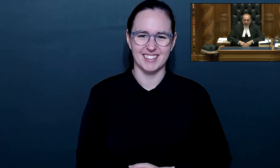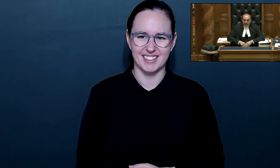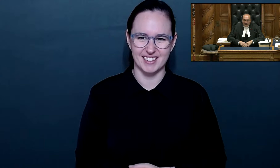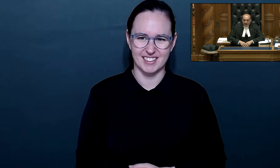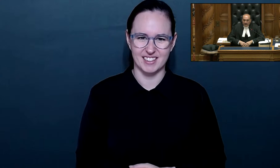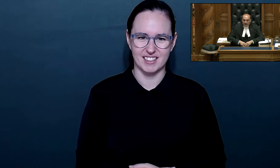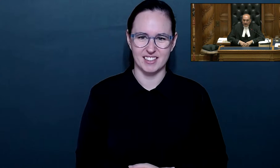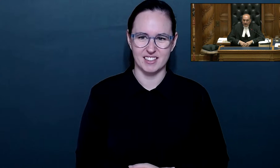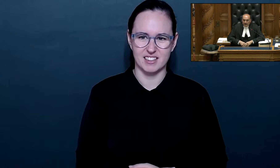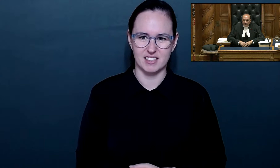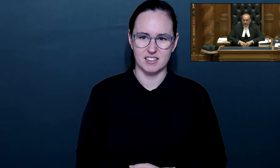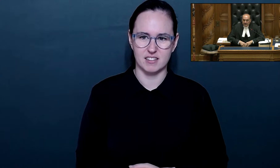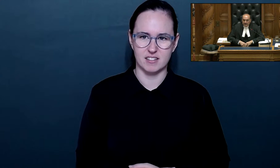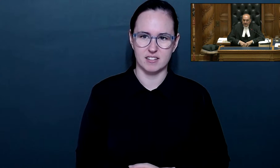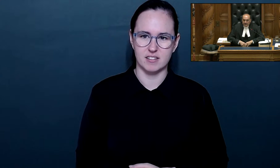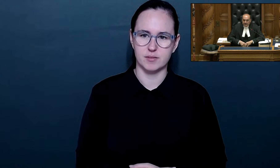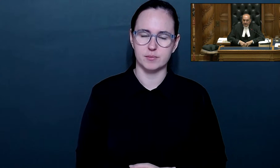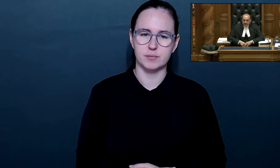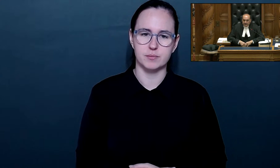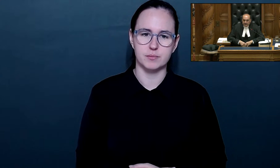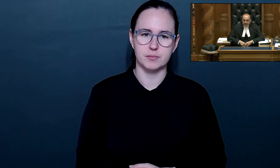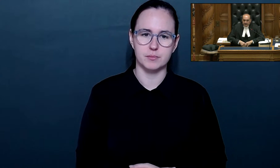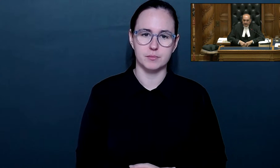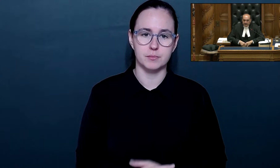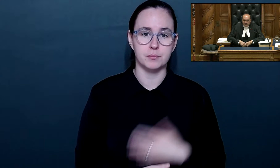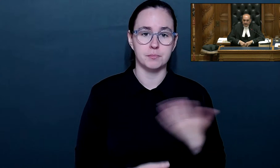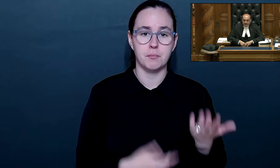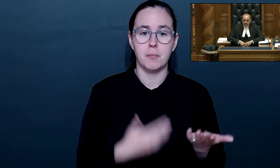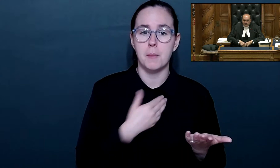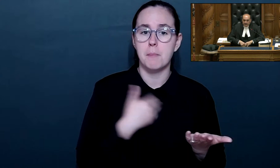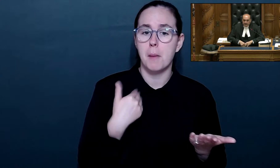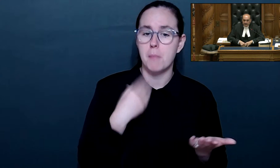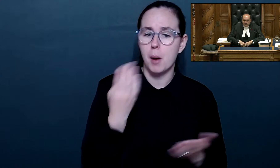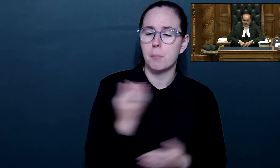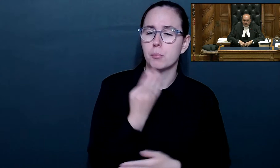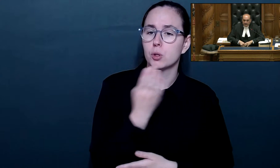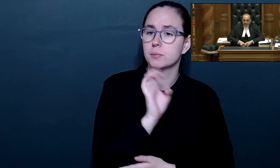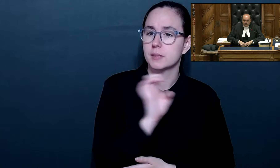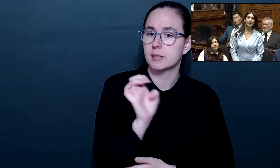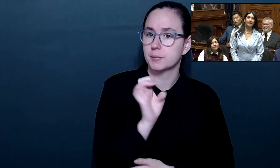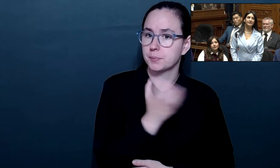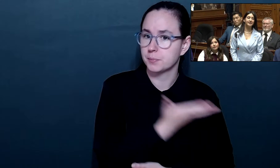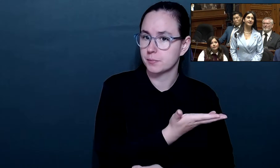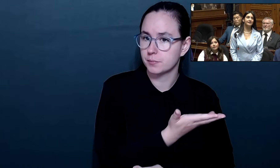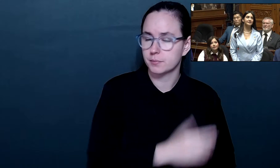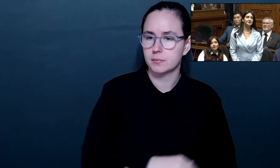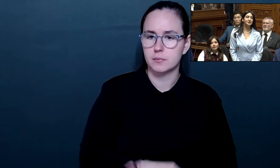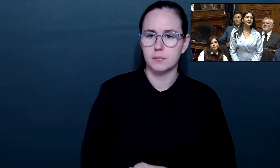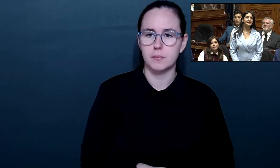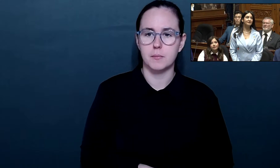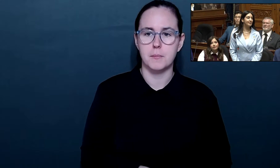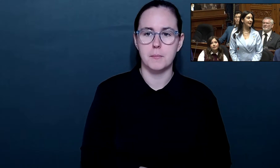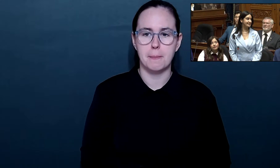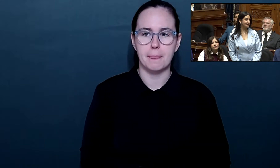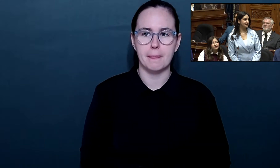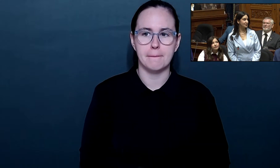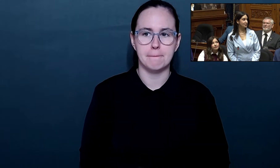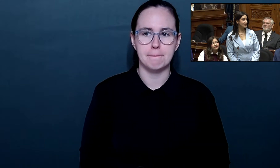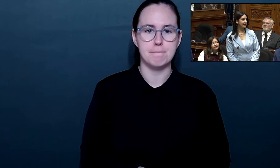Member for Burnaby East. Thank you, Mr. Speaker. I'm just so excited to see the students